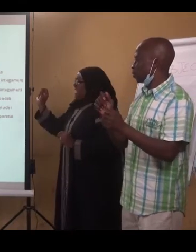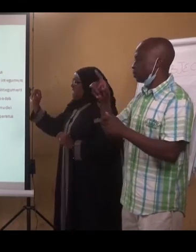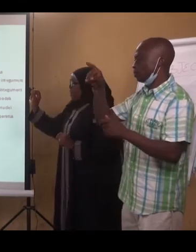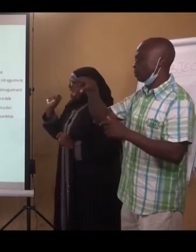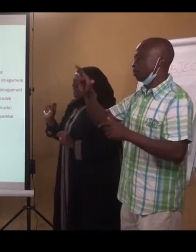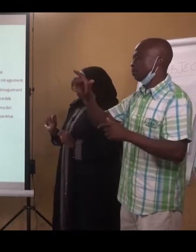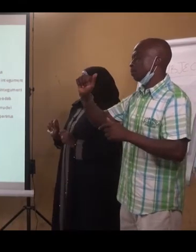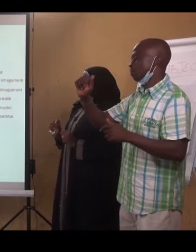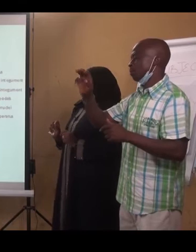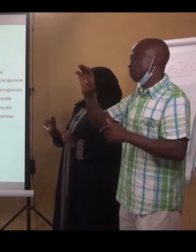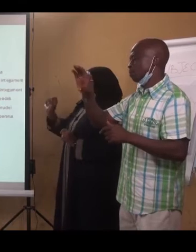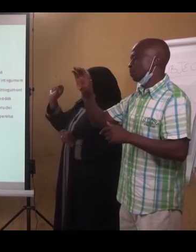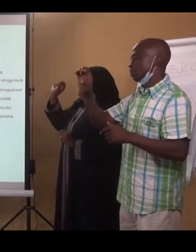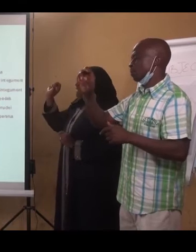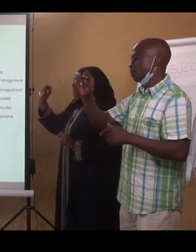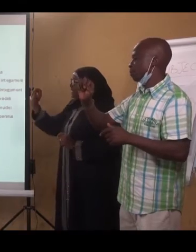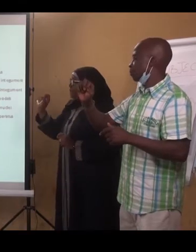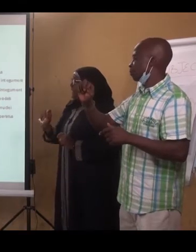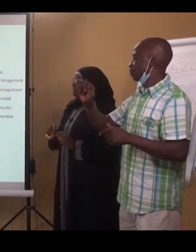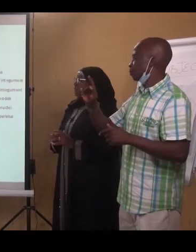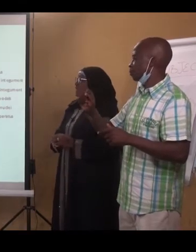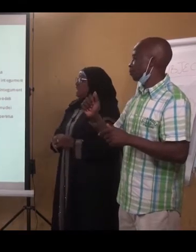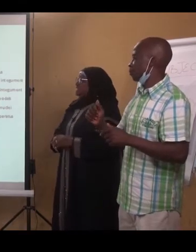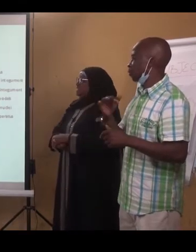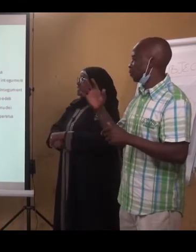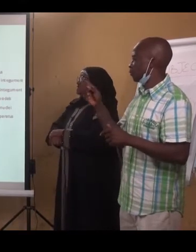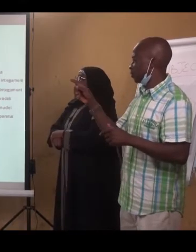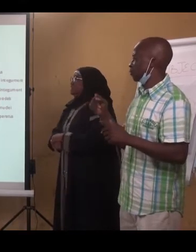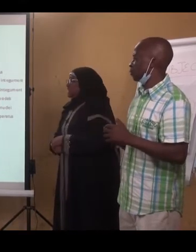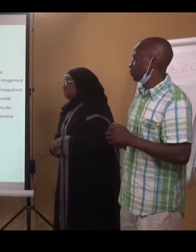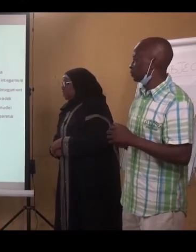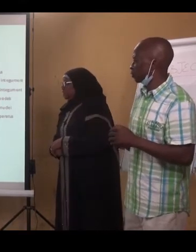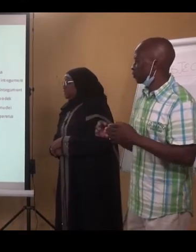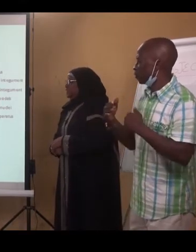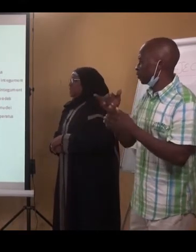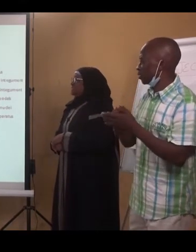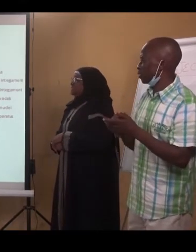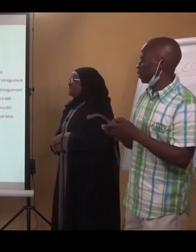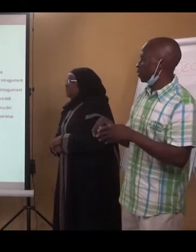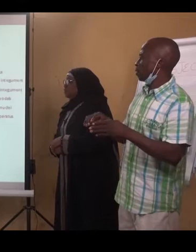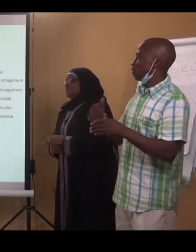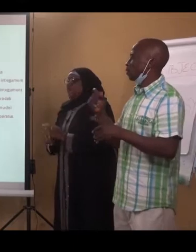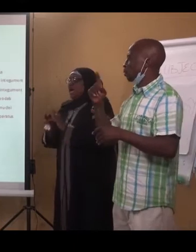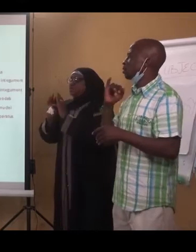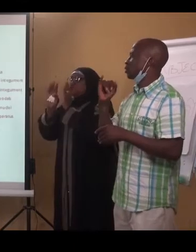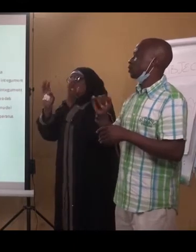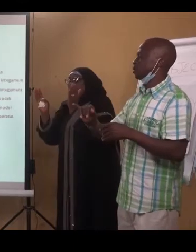After the hilum, there is another part known as the integument. These integuments are 2